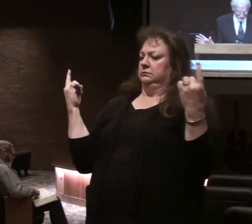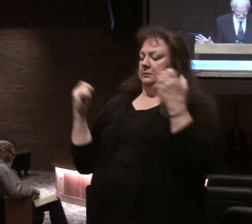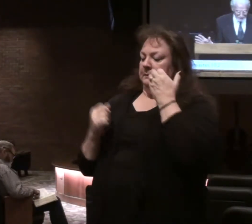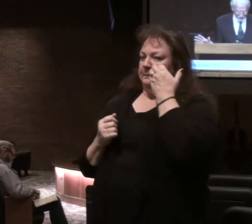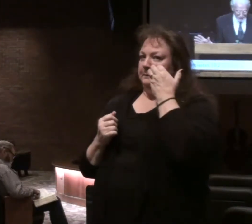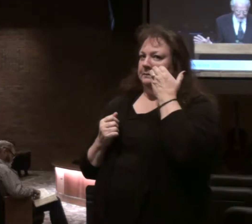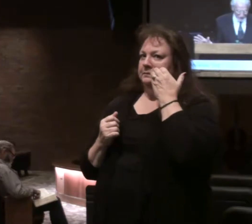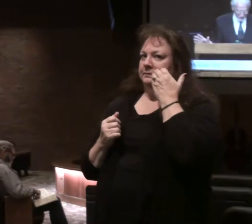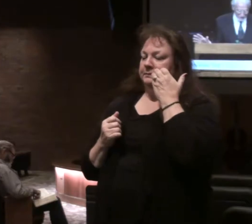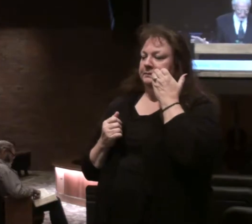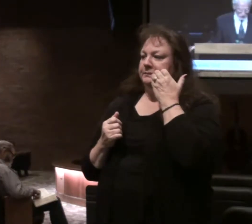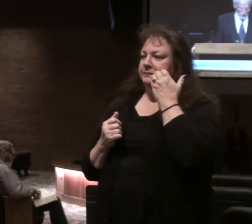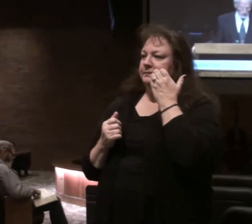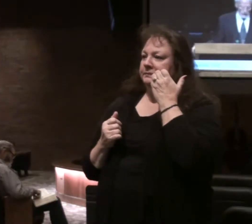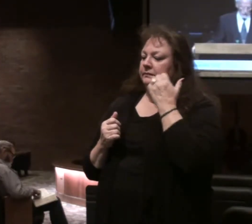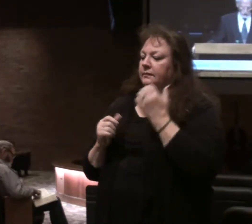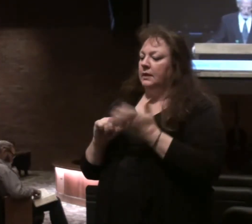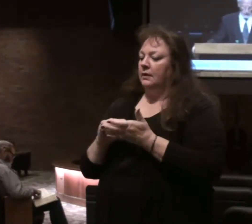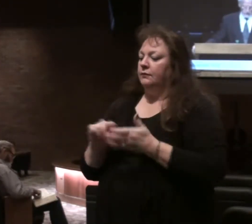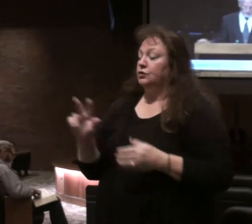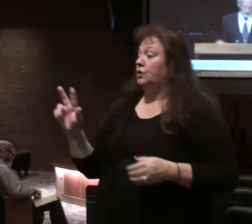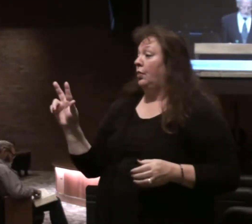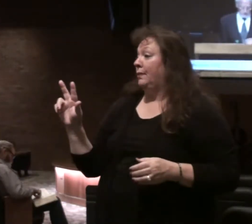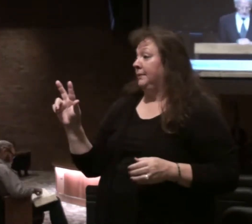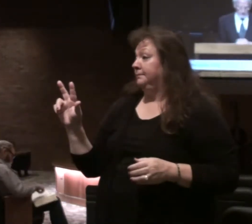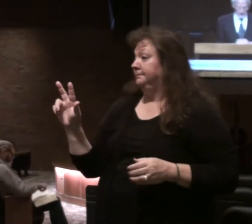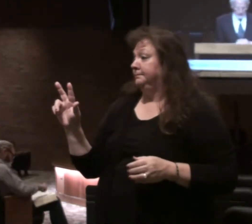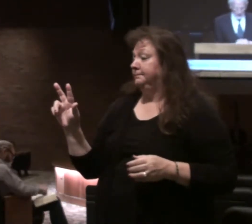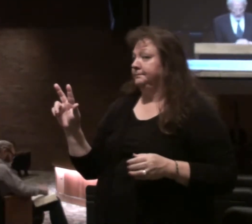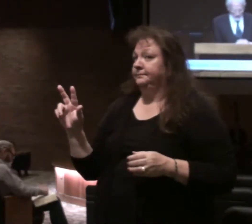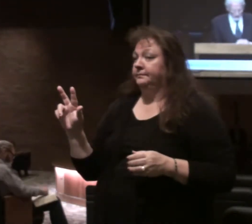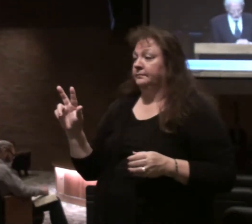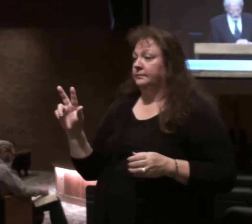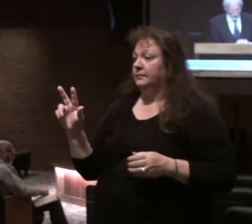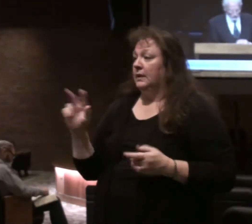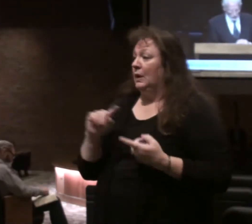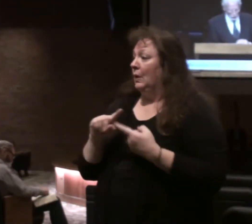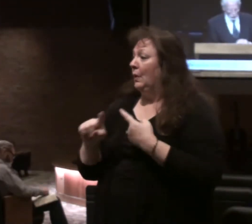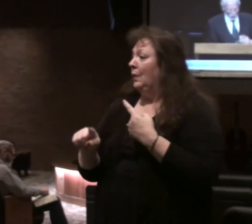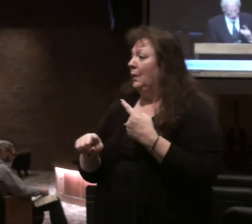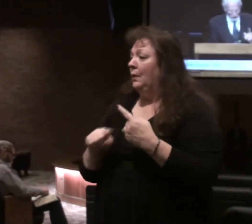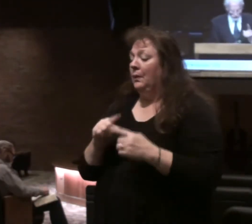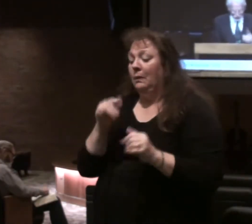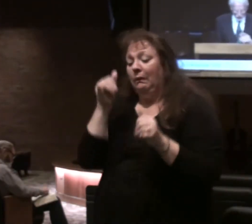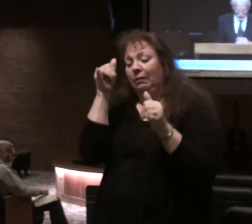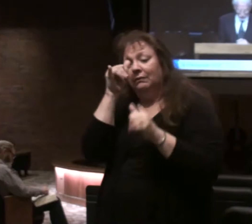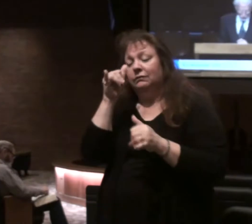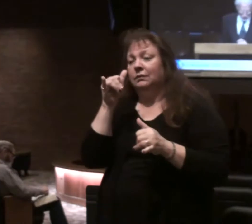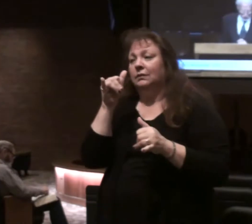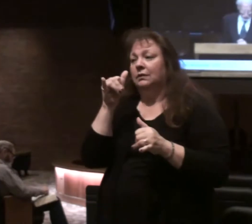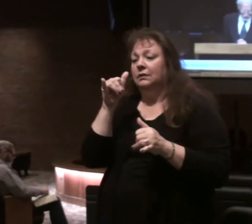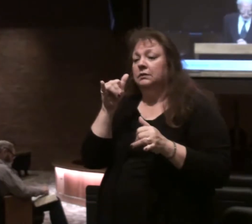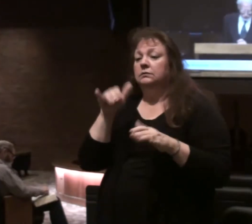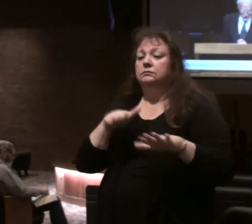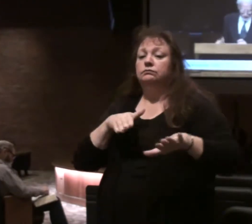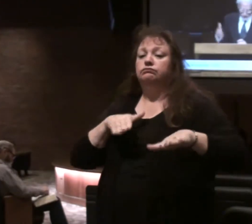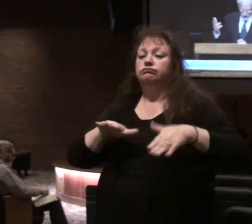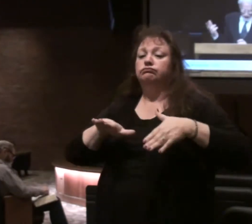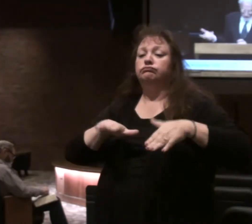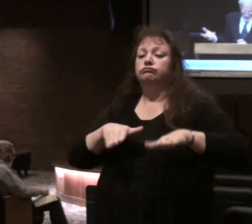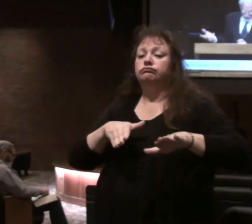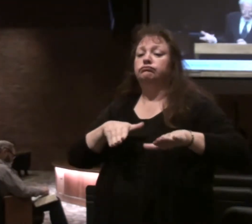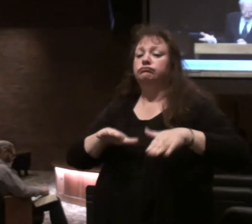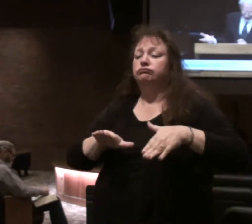here. So look at verse 3. Even when the fool walks along the road,